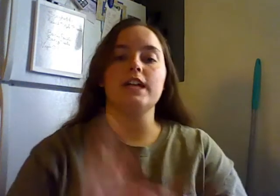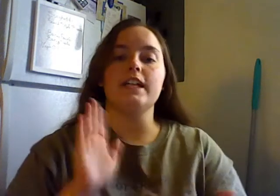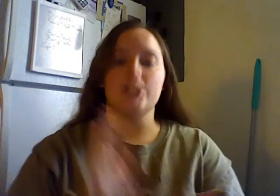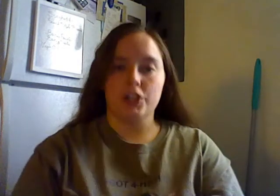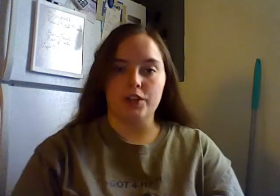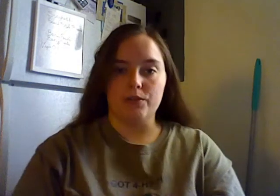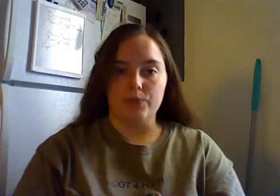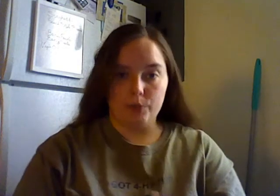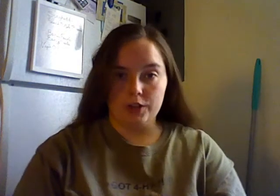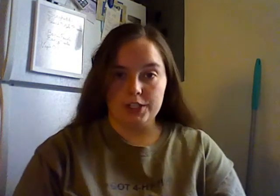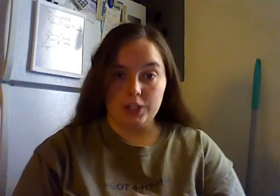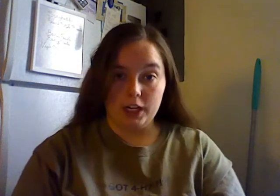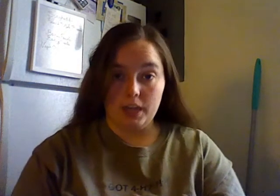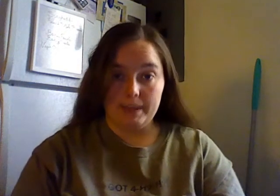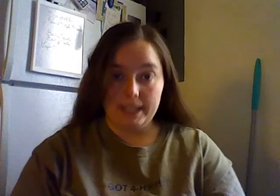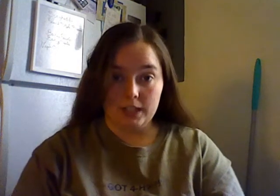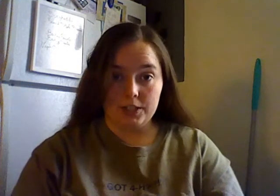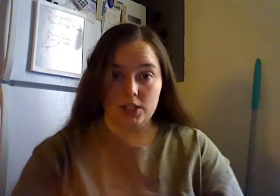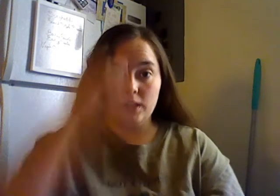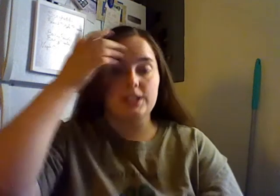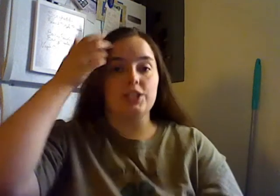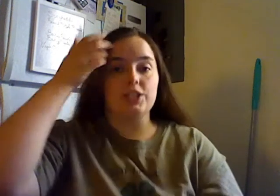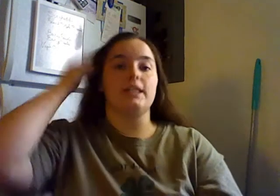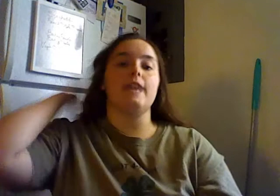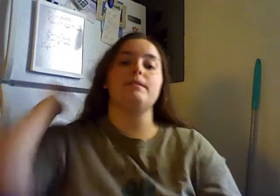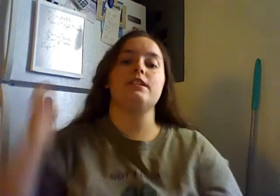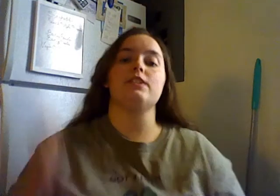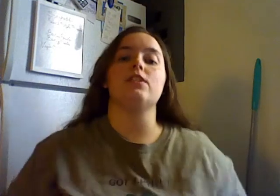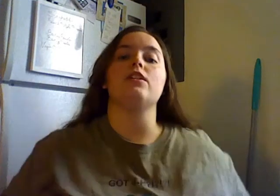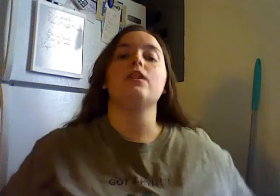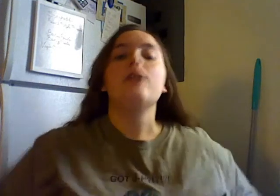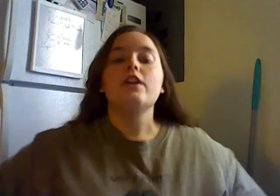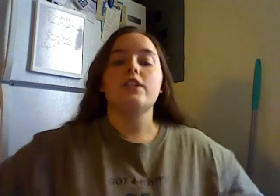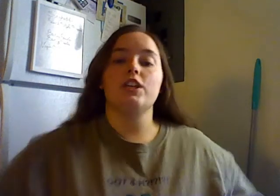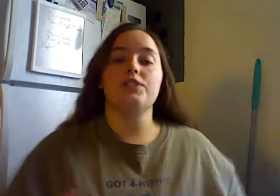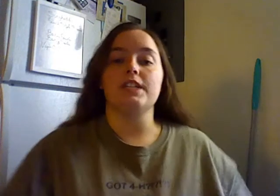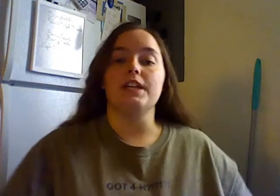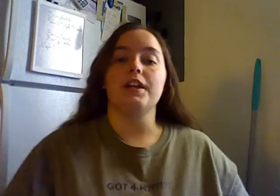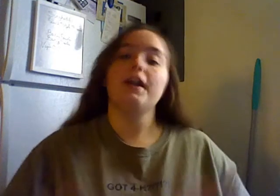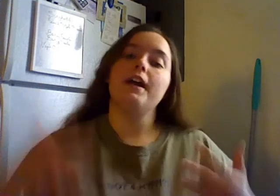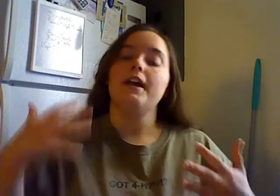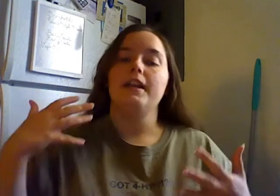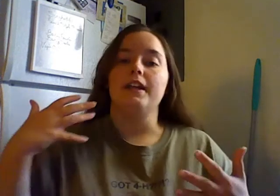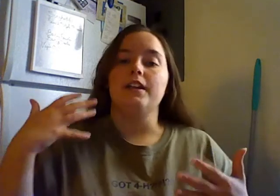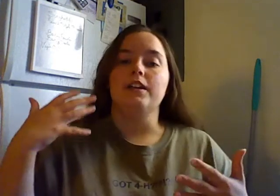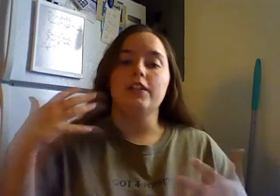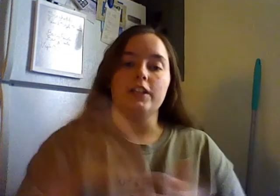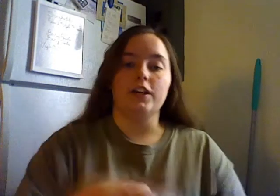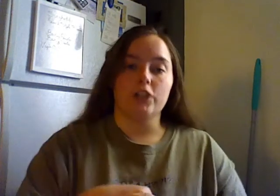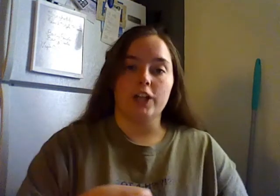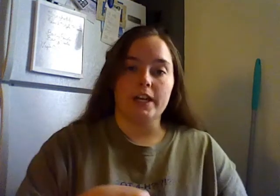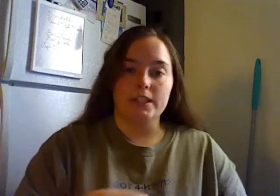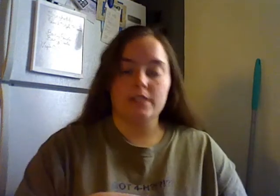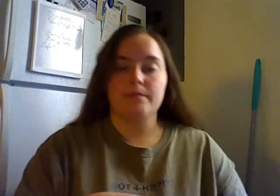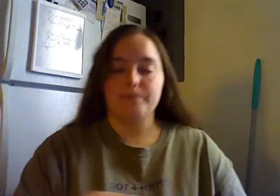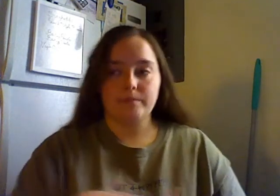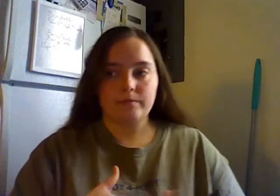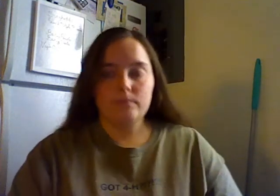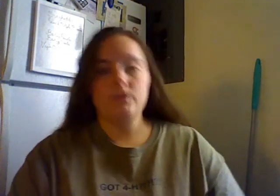need to show you the words that are going to come at the end of the song, because it's just like the ABC song that you sing in the younger grades.